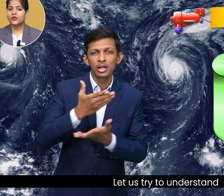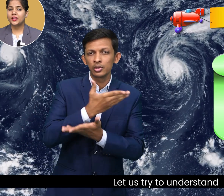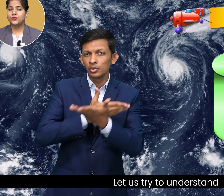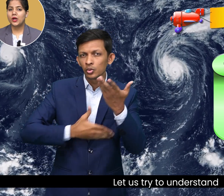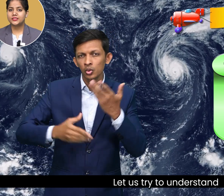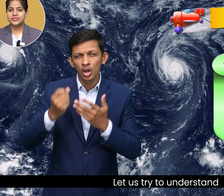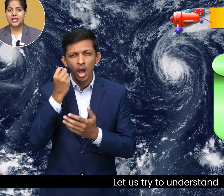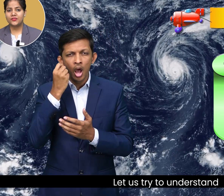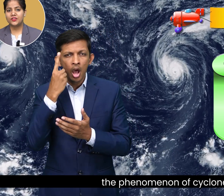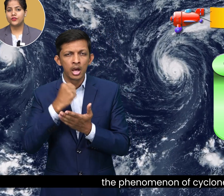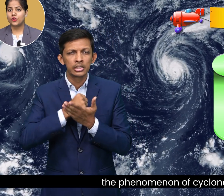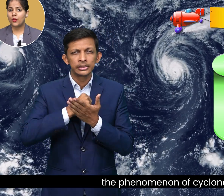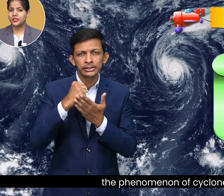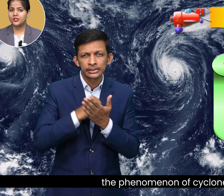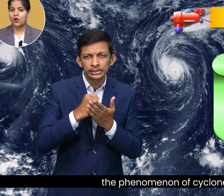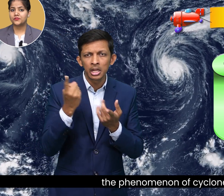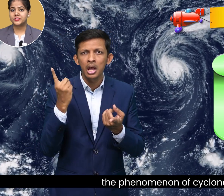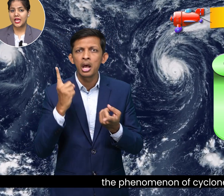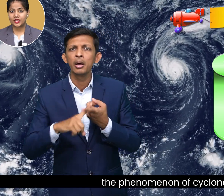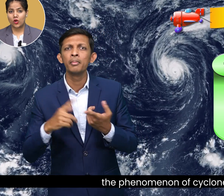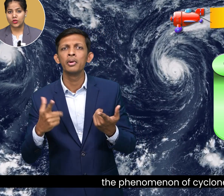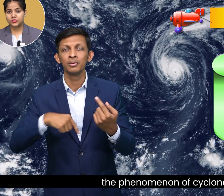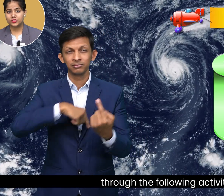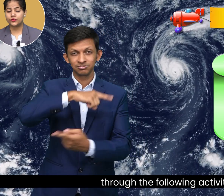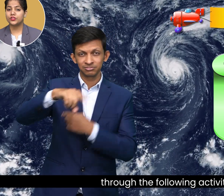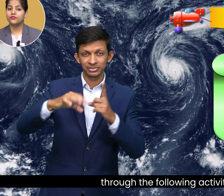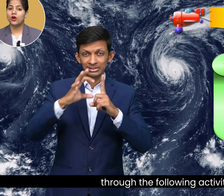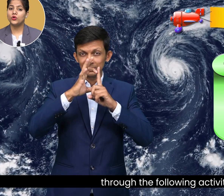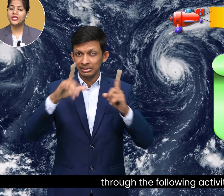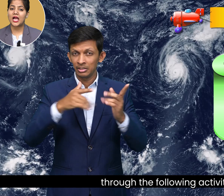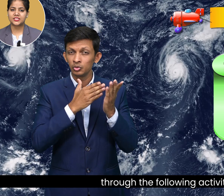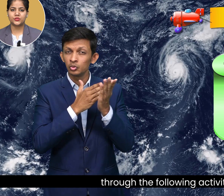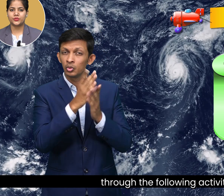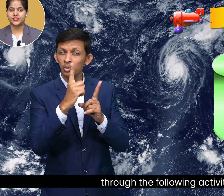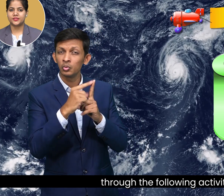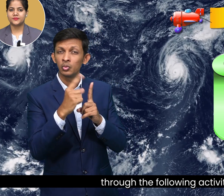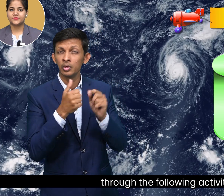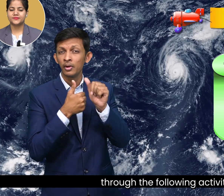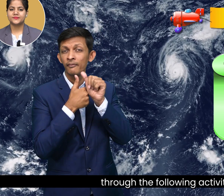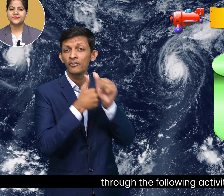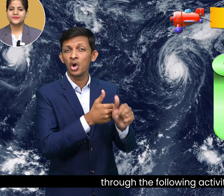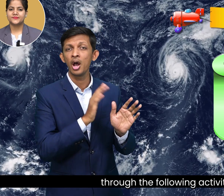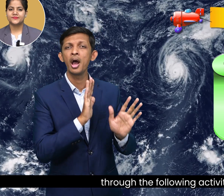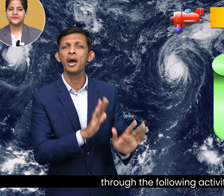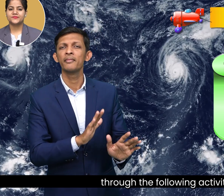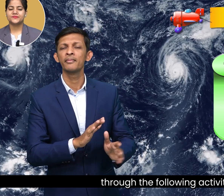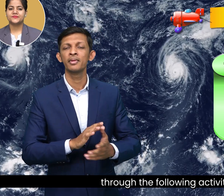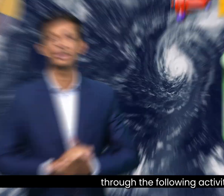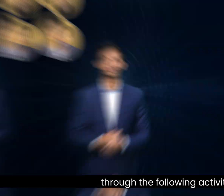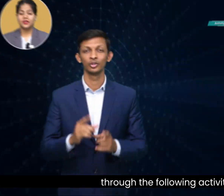Let us try to understand the phenomenon of cyclones through the following activity.